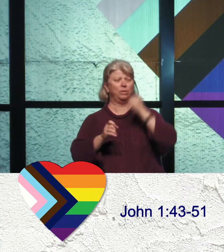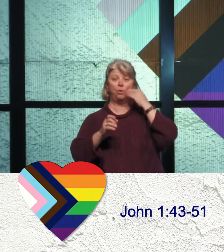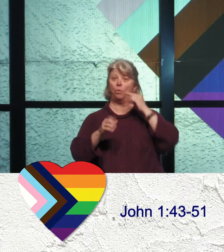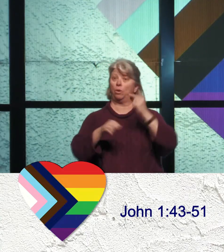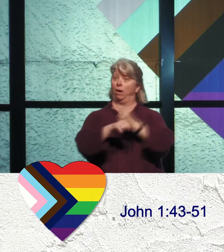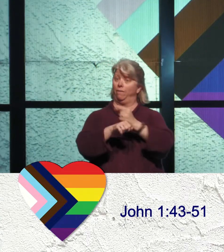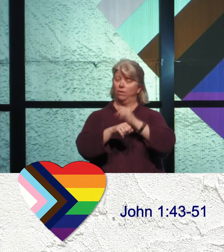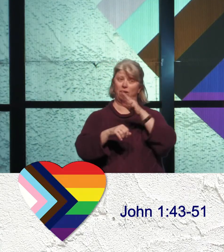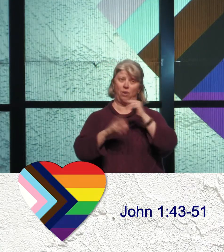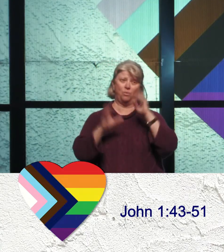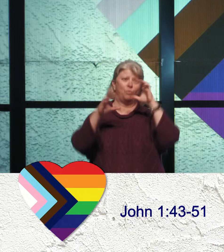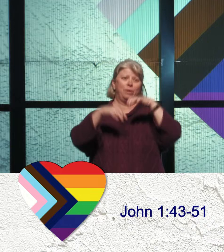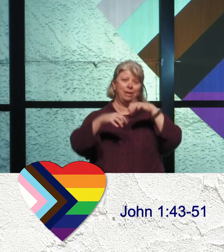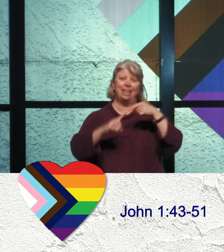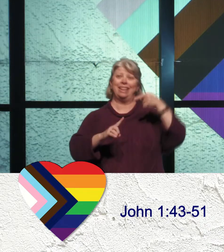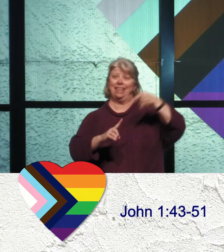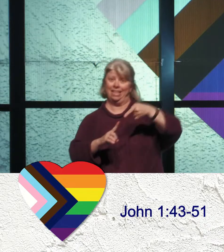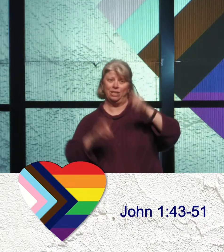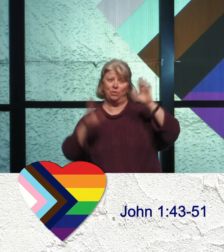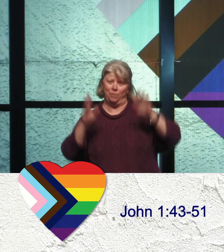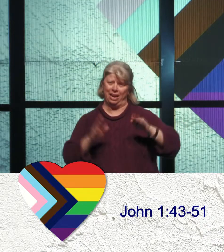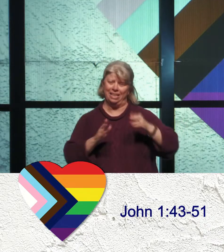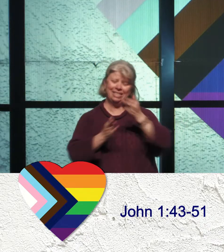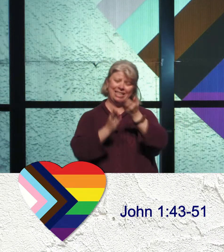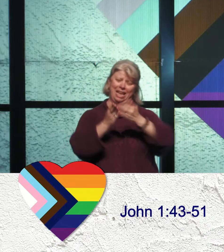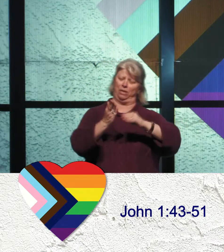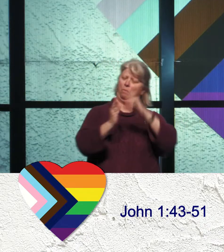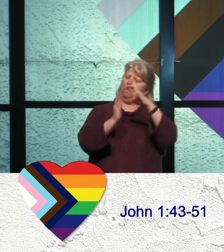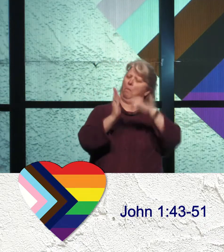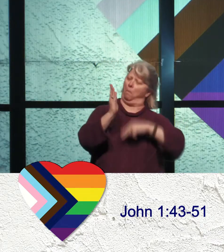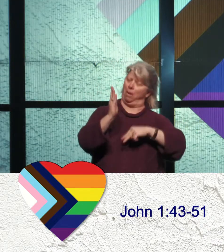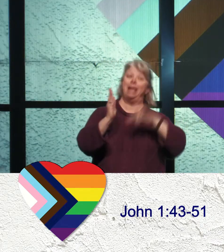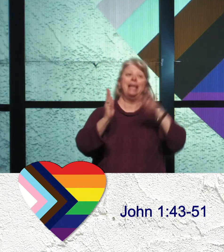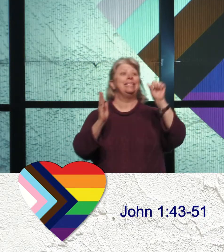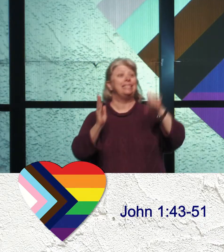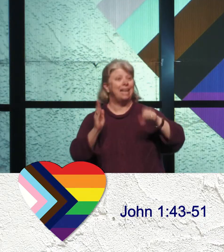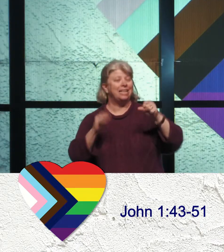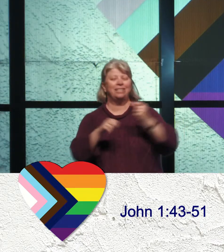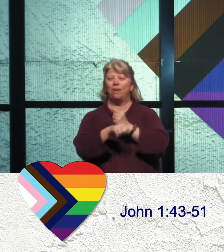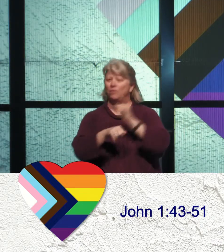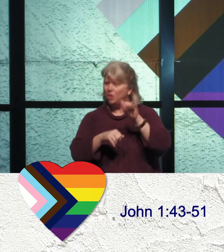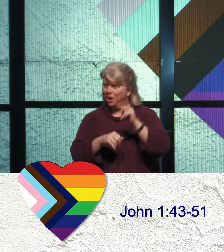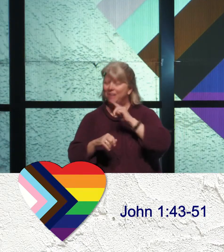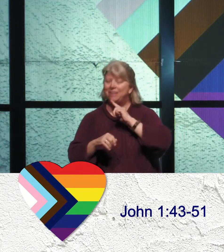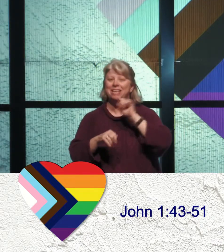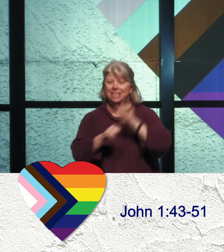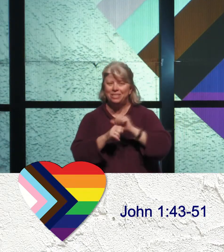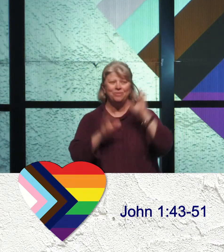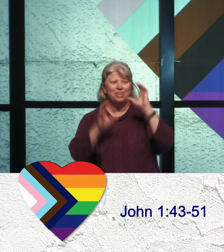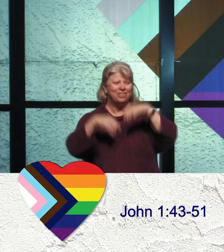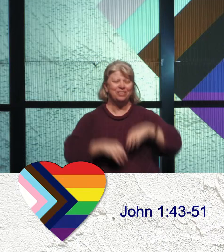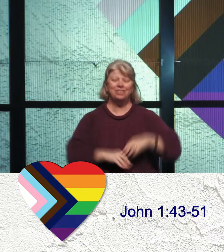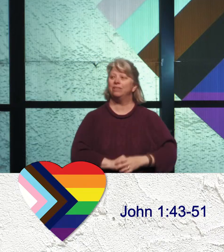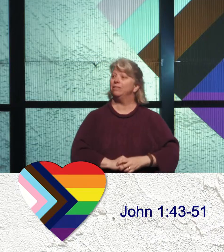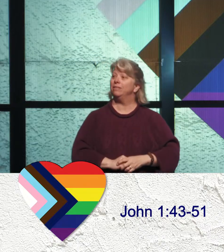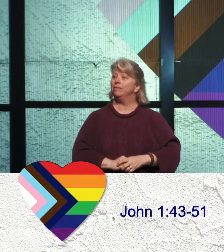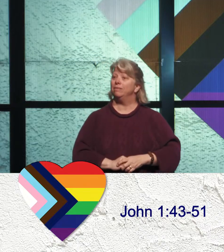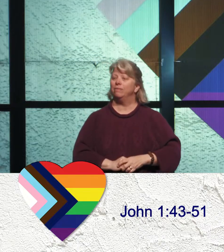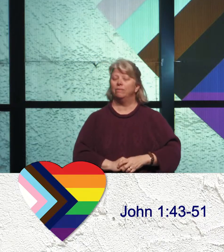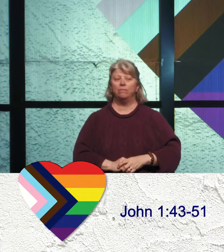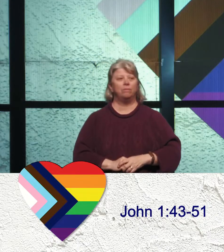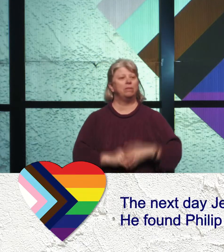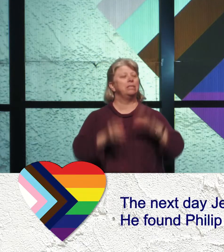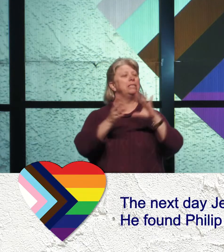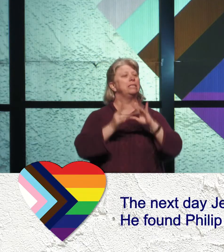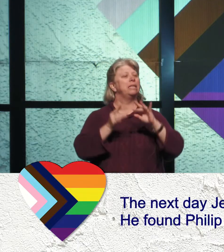Gospel of John is weird, this is a great little section to, yes, the Gospel of John is weird, right? And so this is what it says.